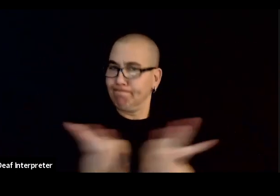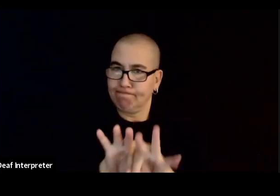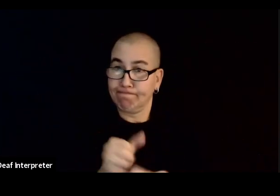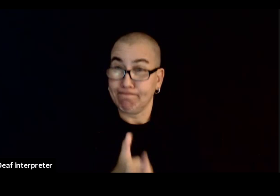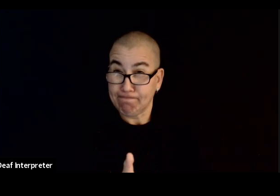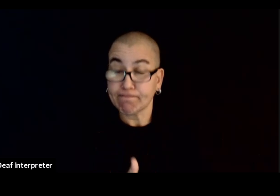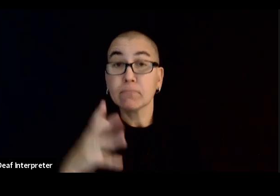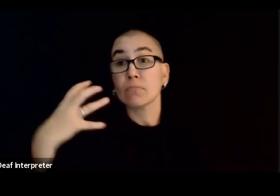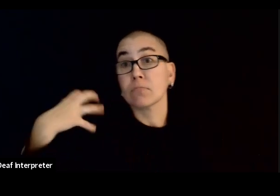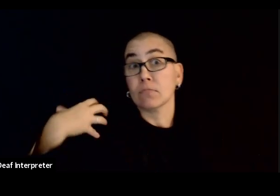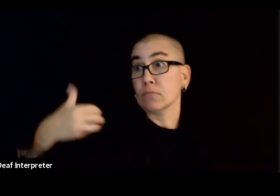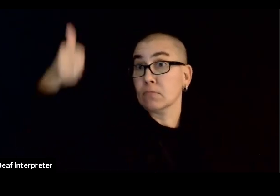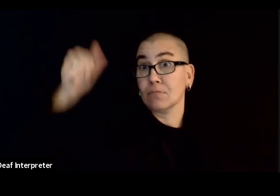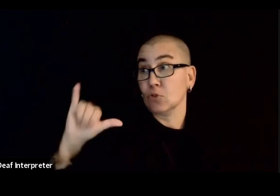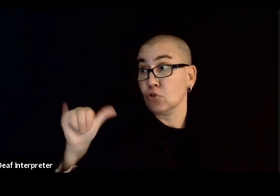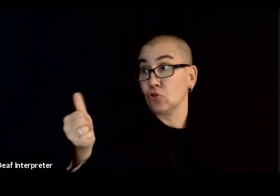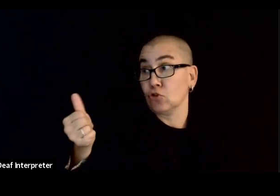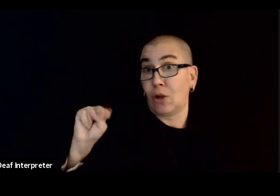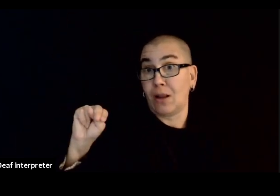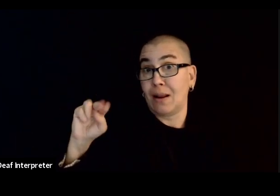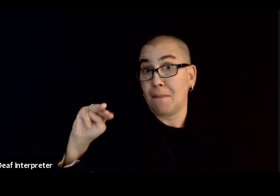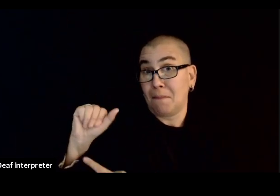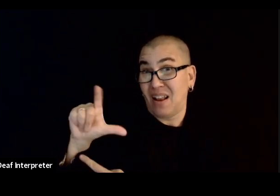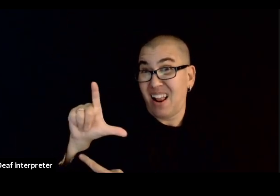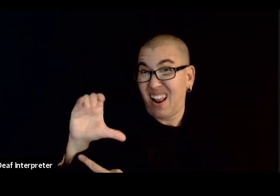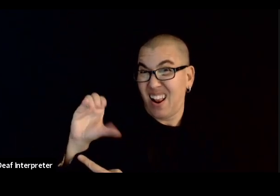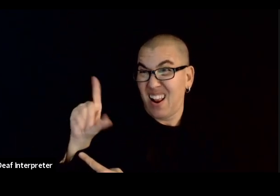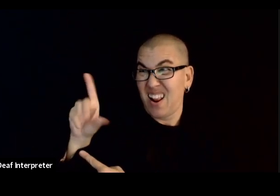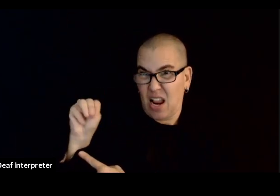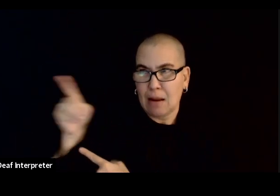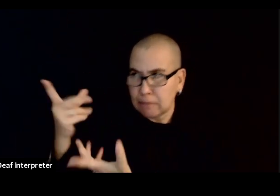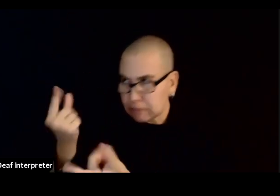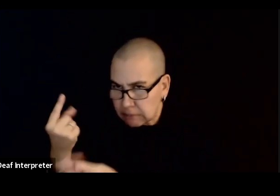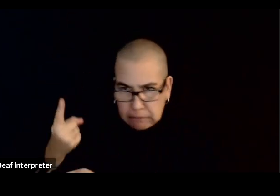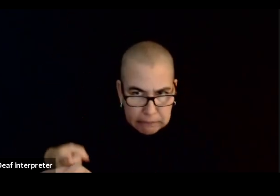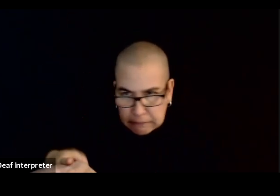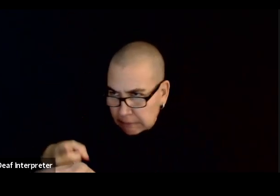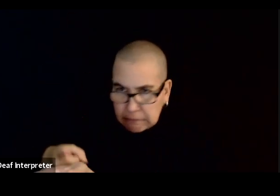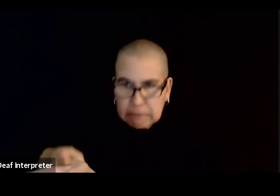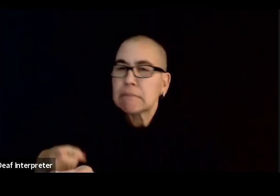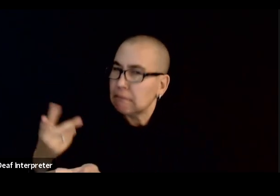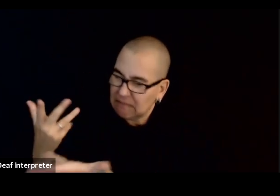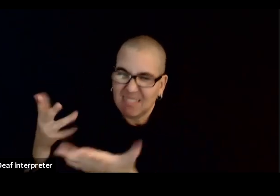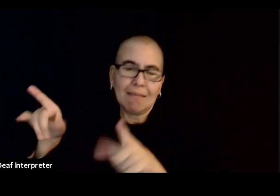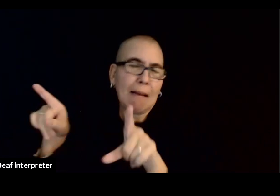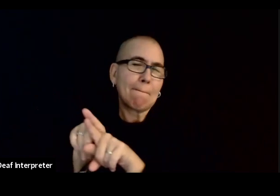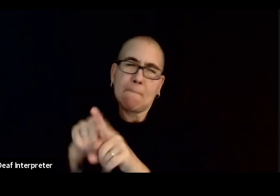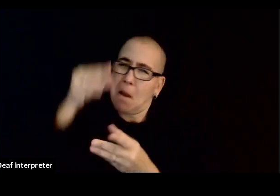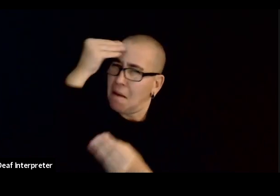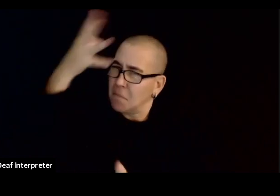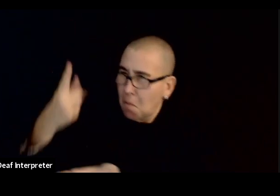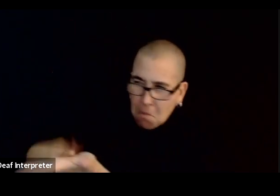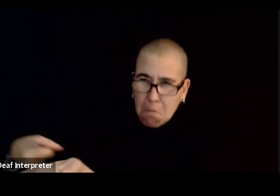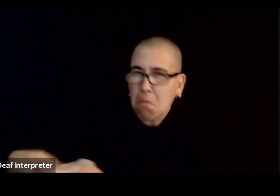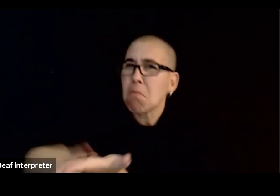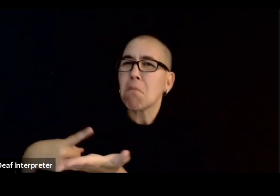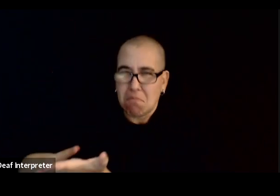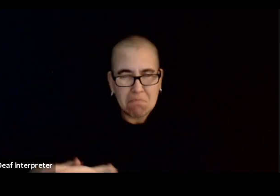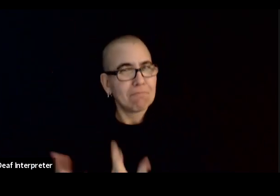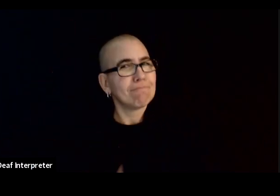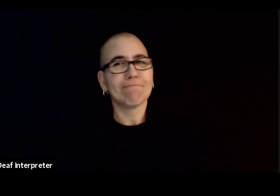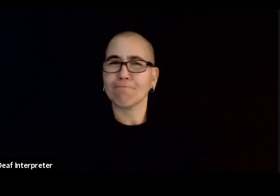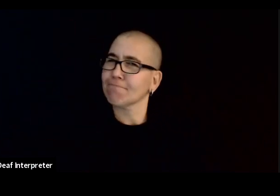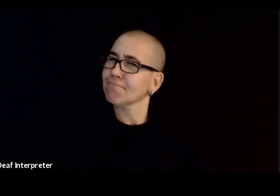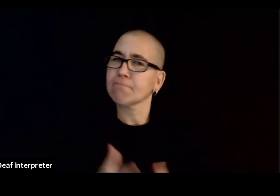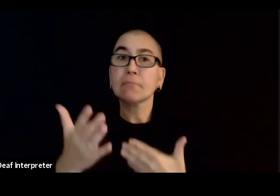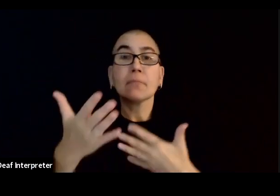call. So I'll kind of refer back to that. But certainly, anytime we have large groups gathering,